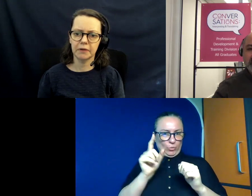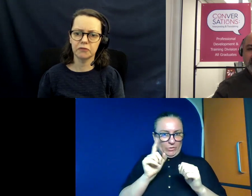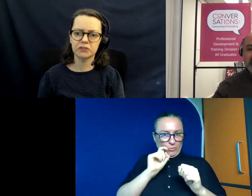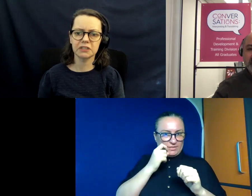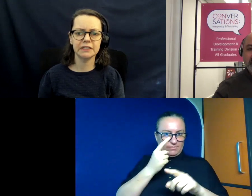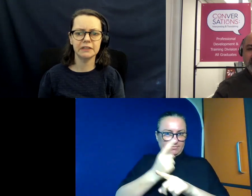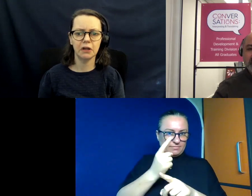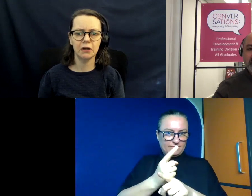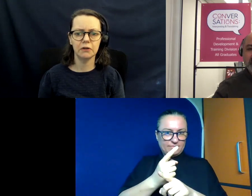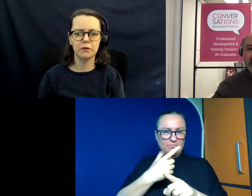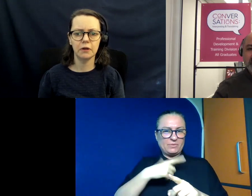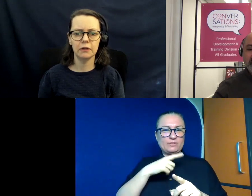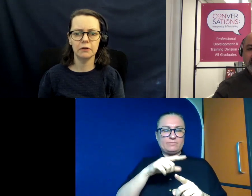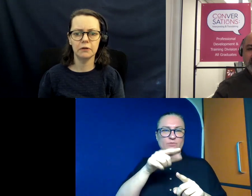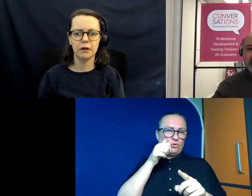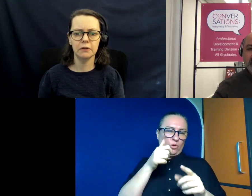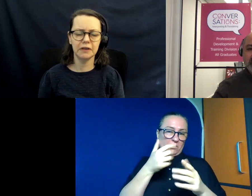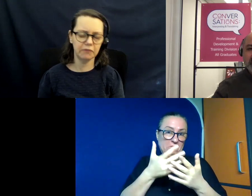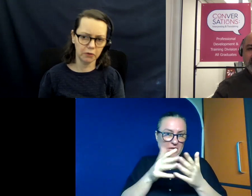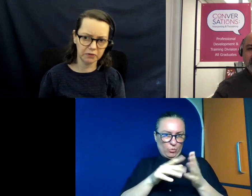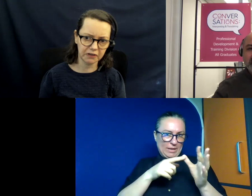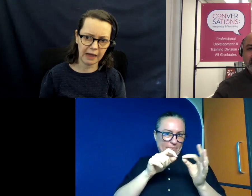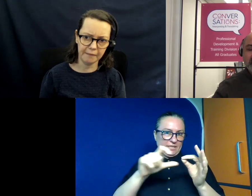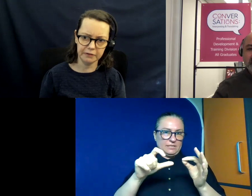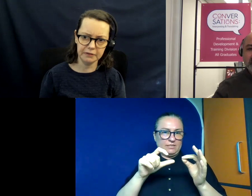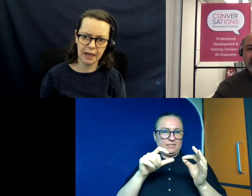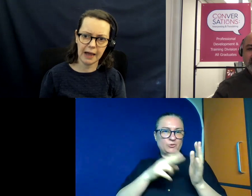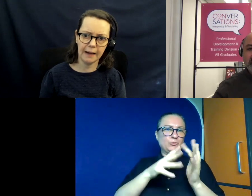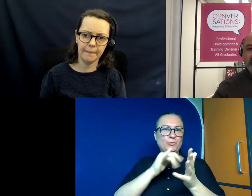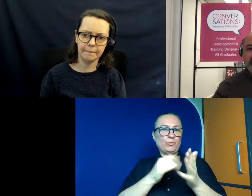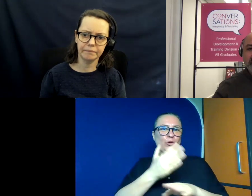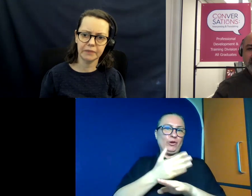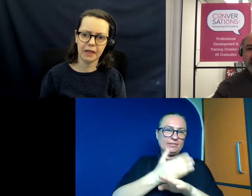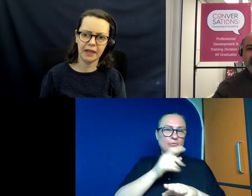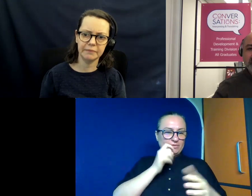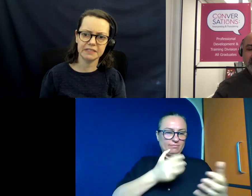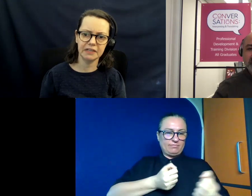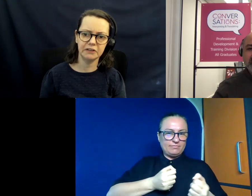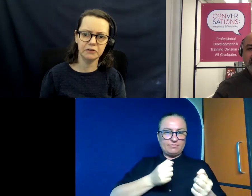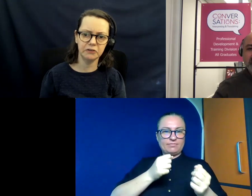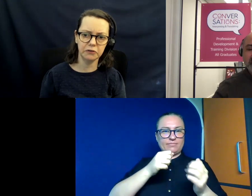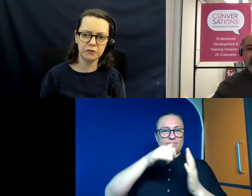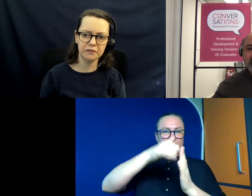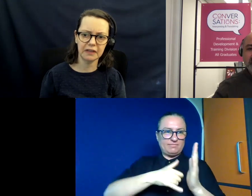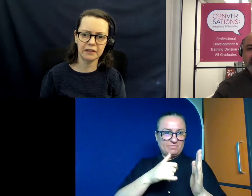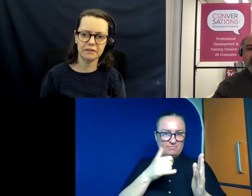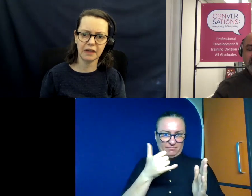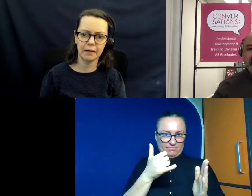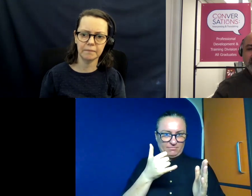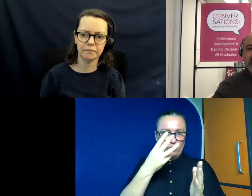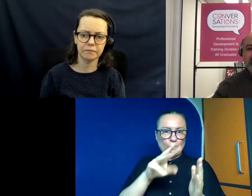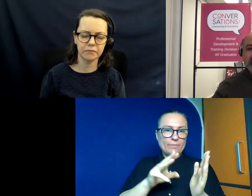But unfortunately, you never know what's going to happen. The ABC News